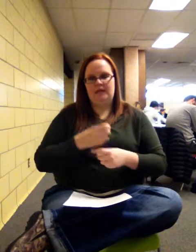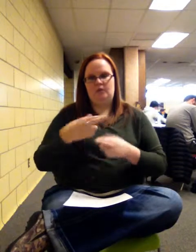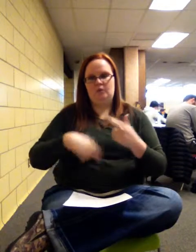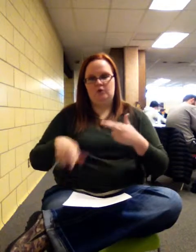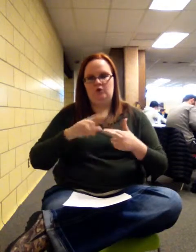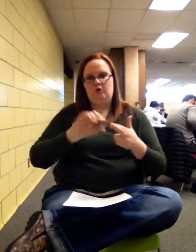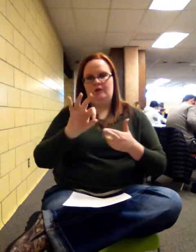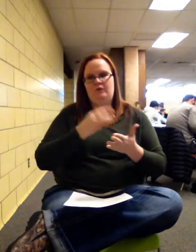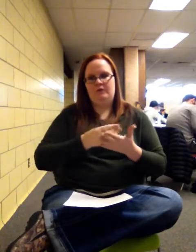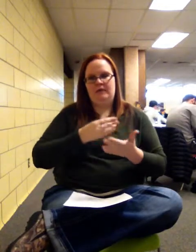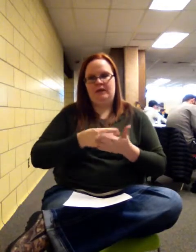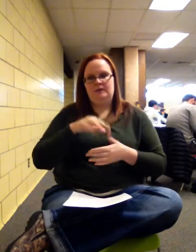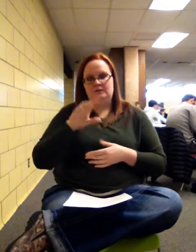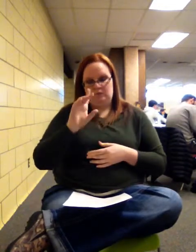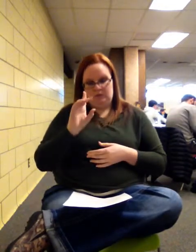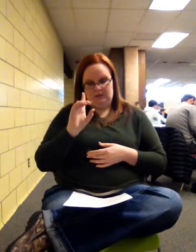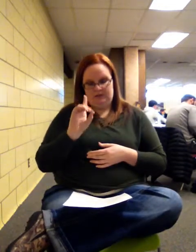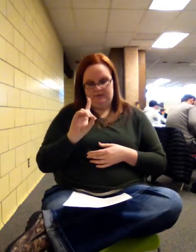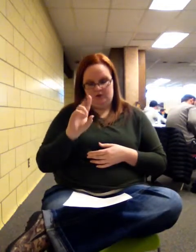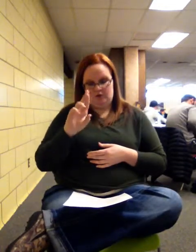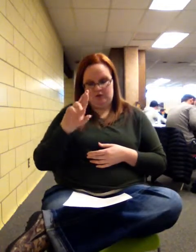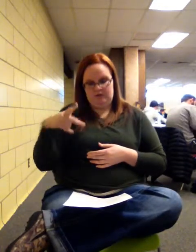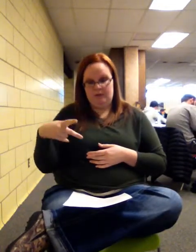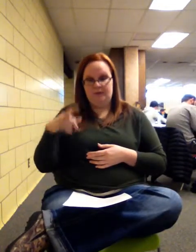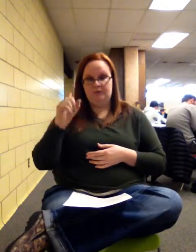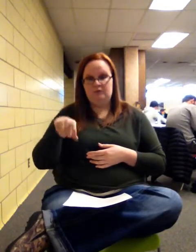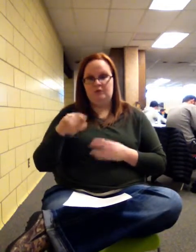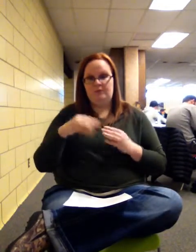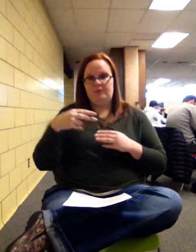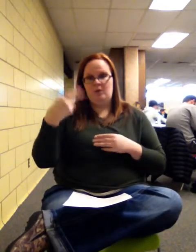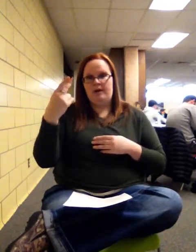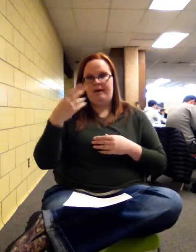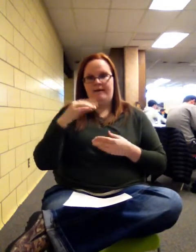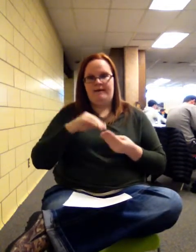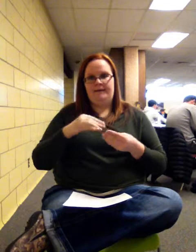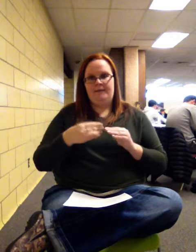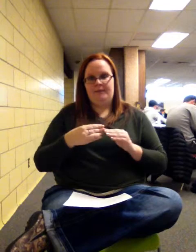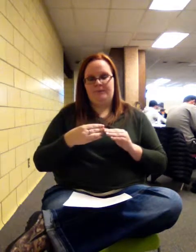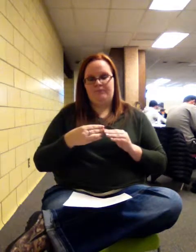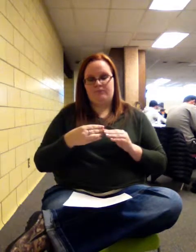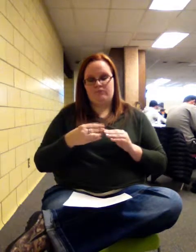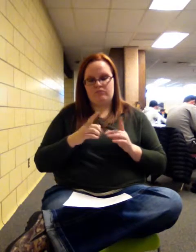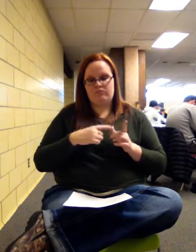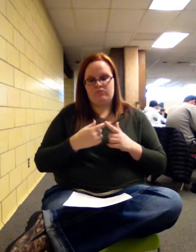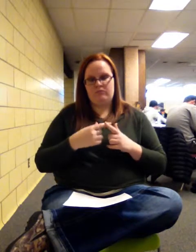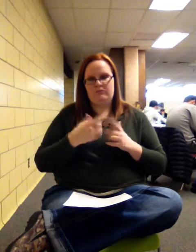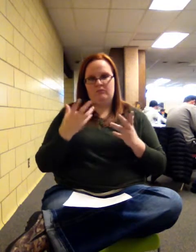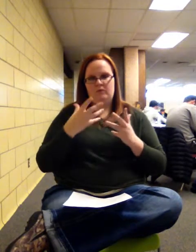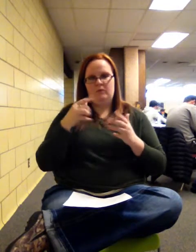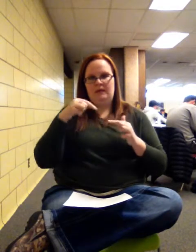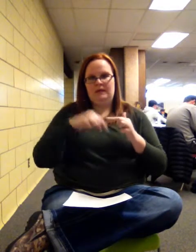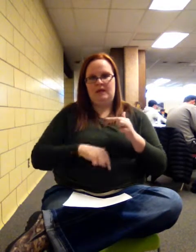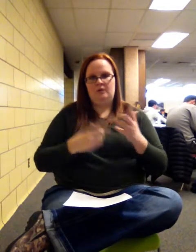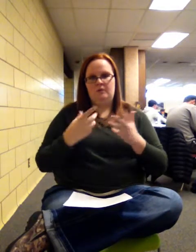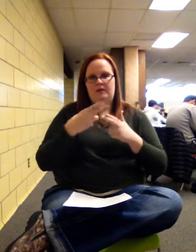your default risk premium should be a higher number. All the way down to what they call a junk bond. I'm sure you guys have